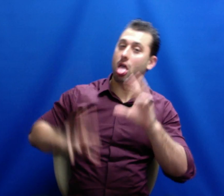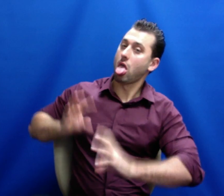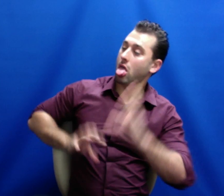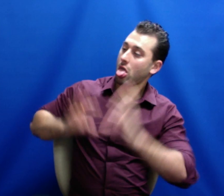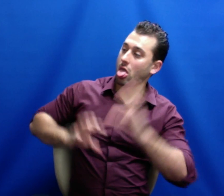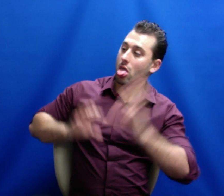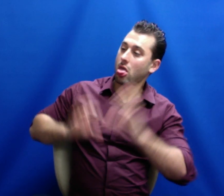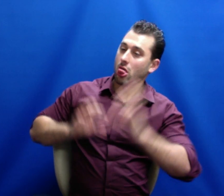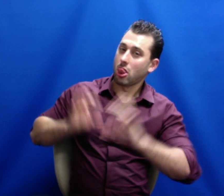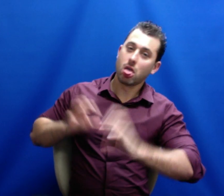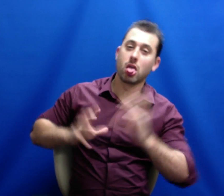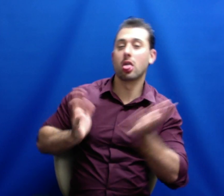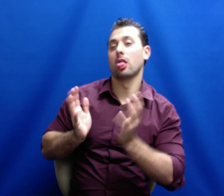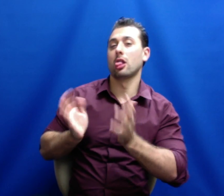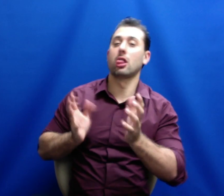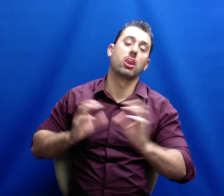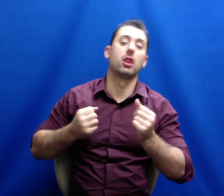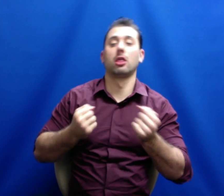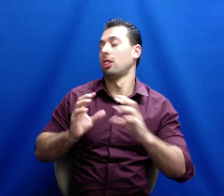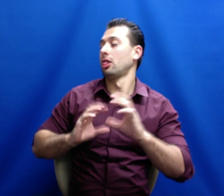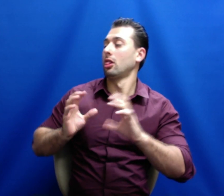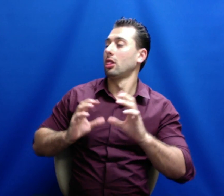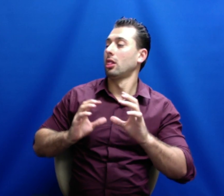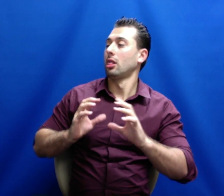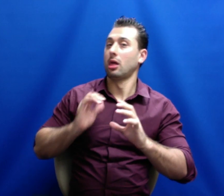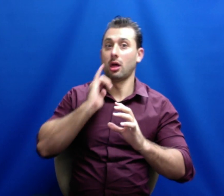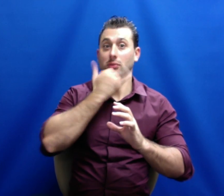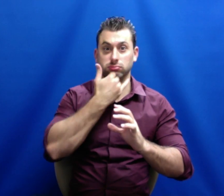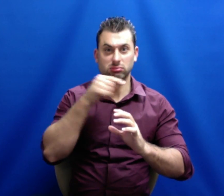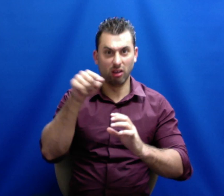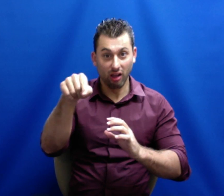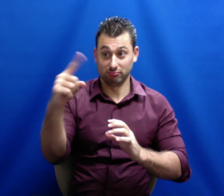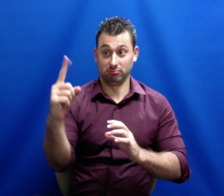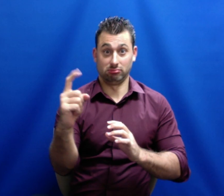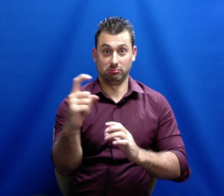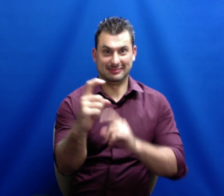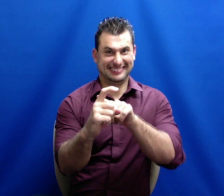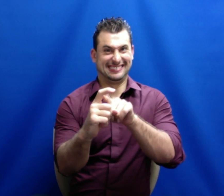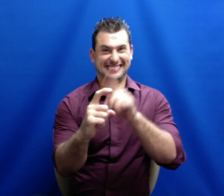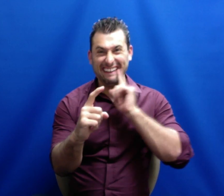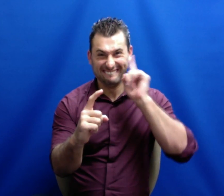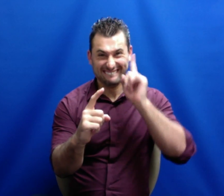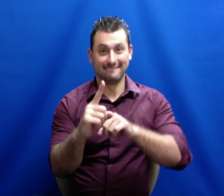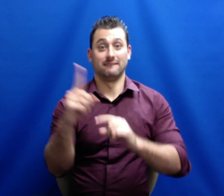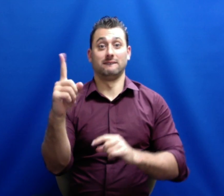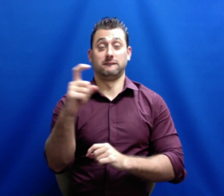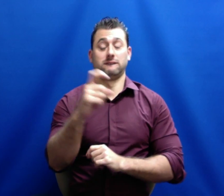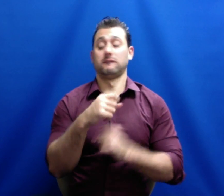light is on, and they're talking while they're driving, and just talking away. Inadvertently, a person walked across the street who was